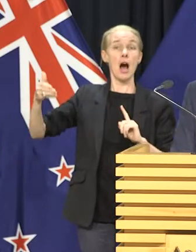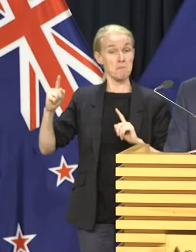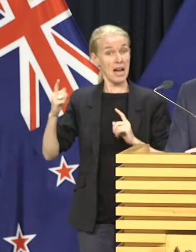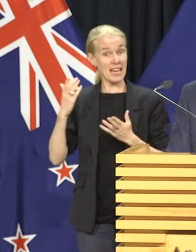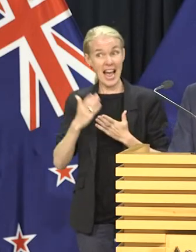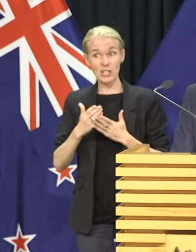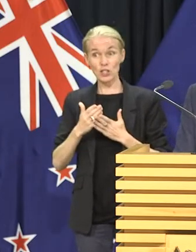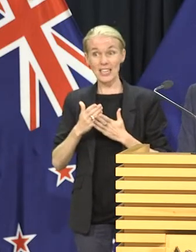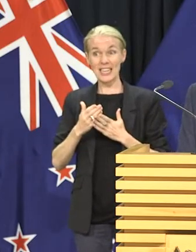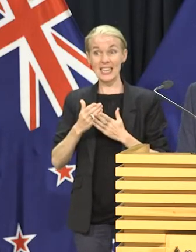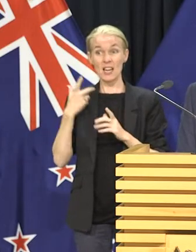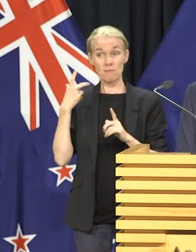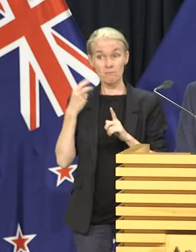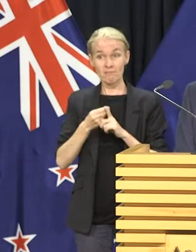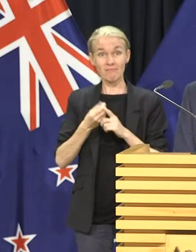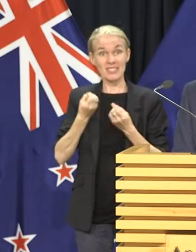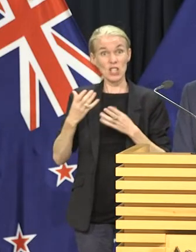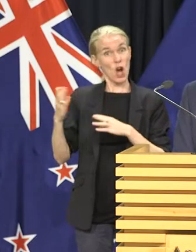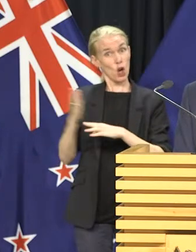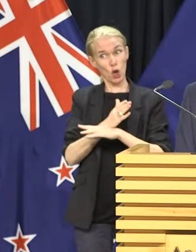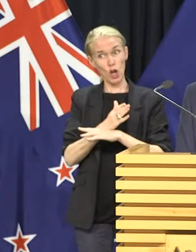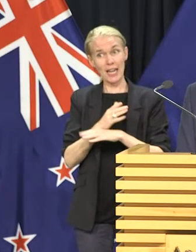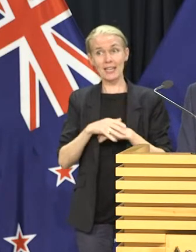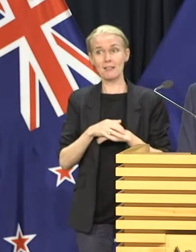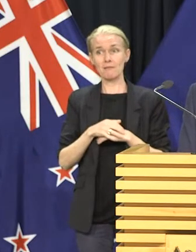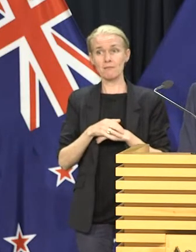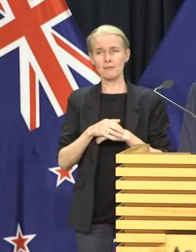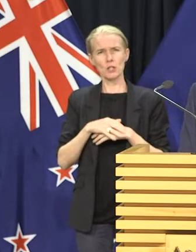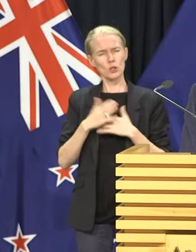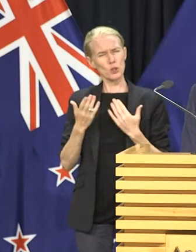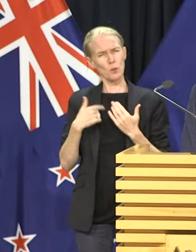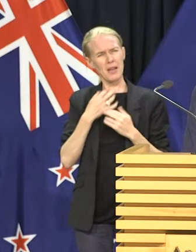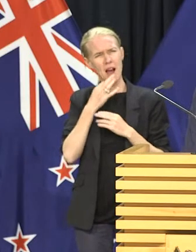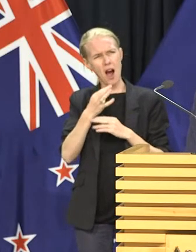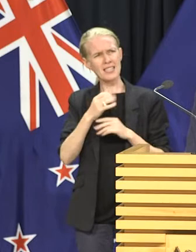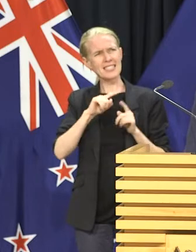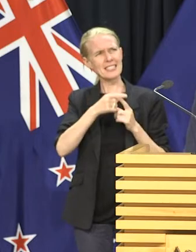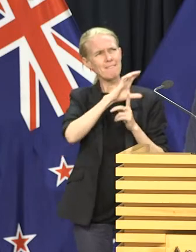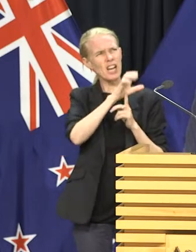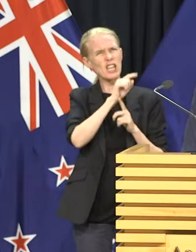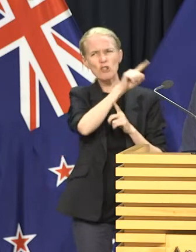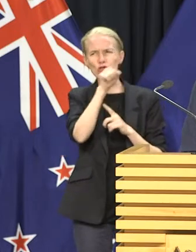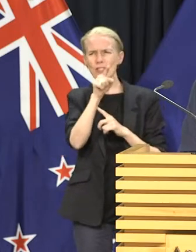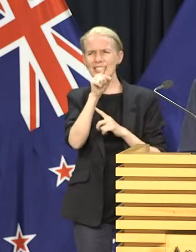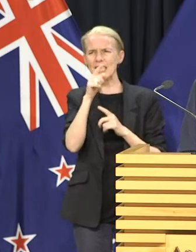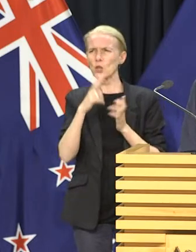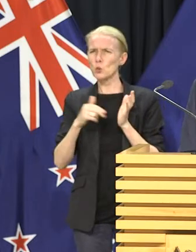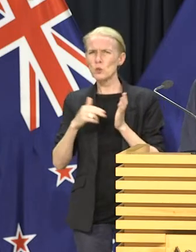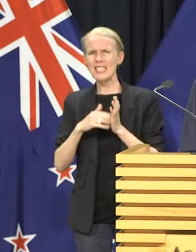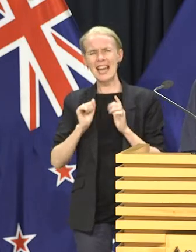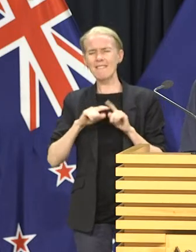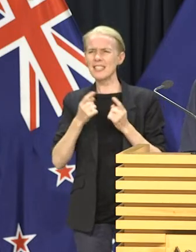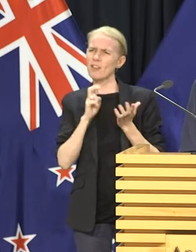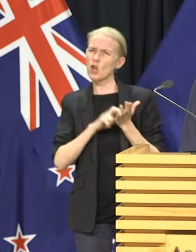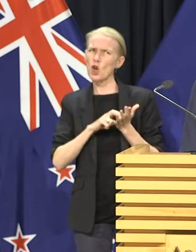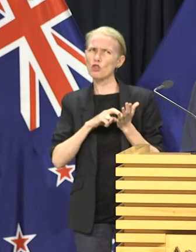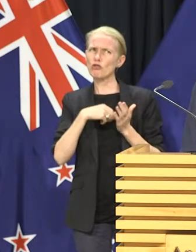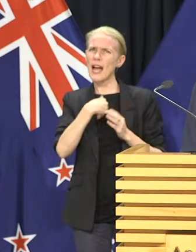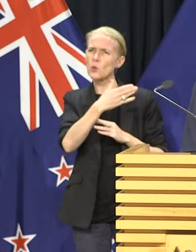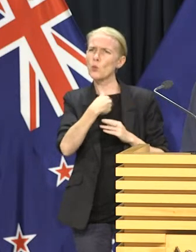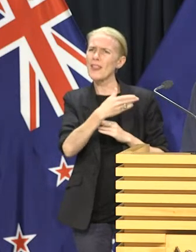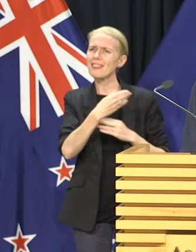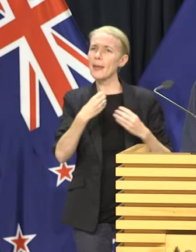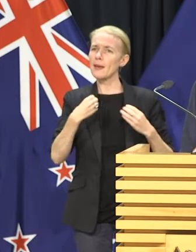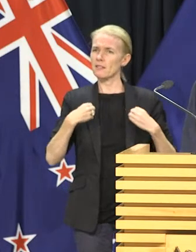that is in our contract that isn't in theirs, restricting the timeline for that delivery? Well, different countries and jurisdictions